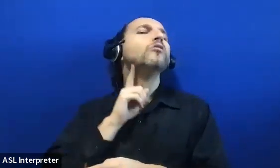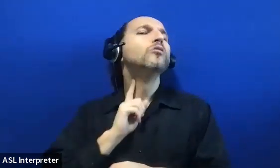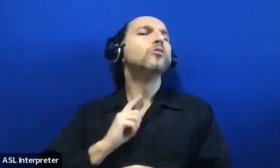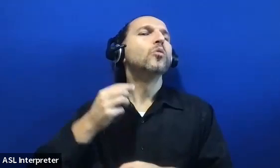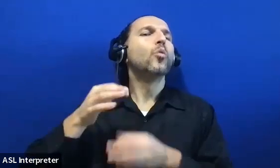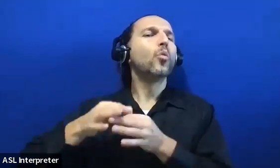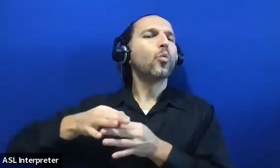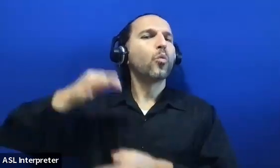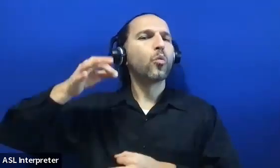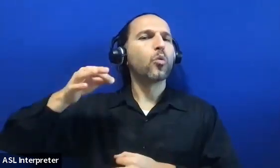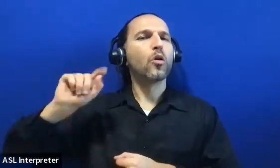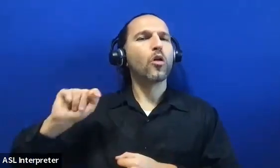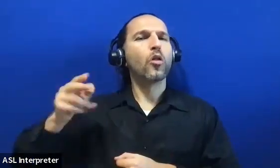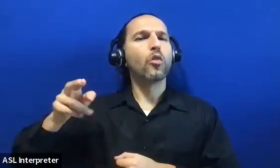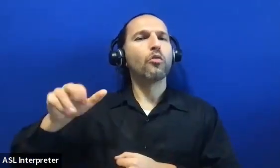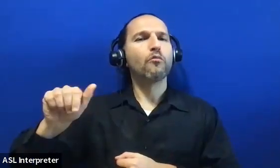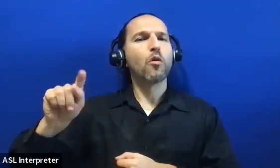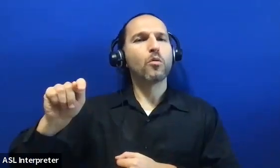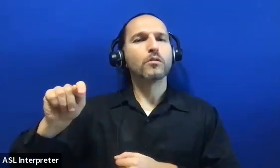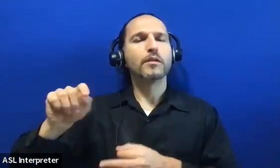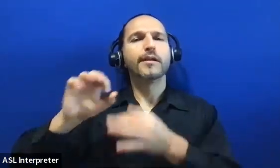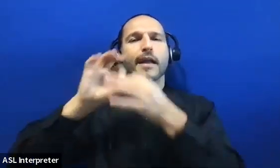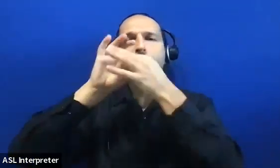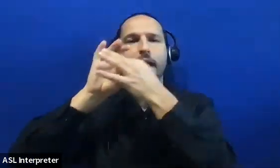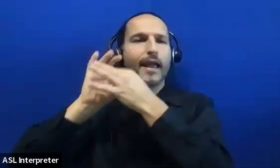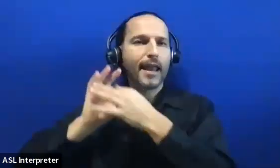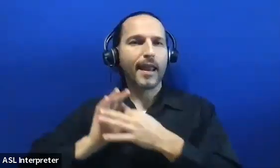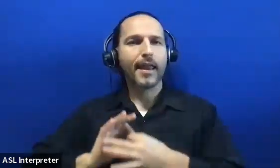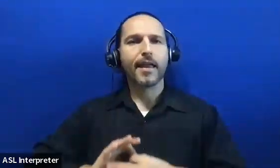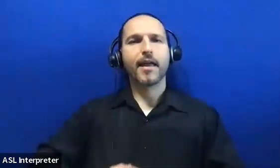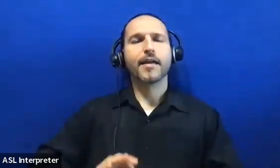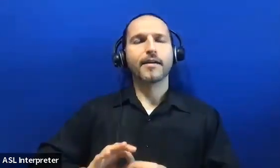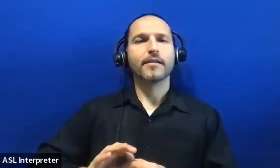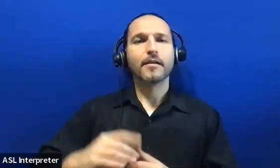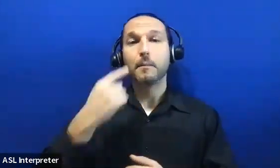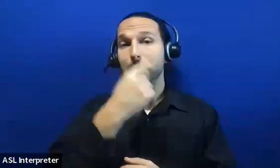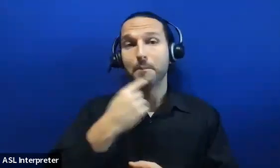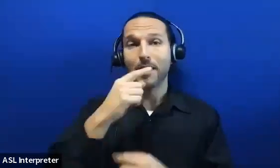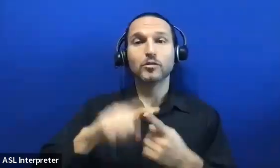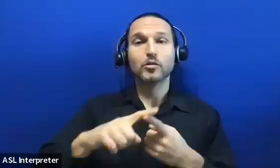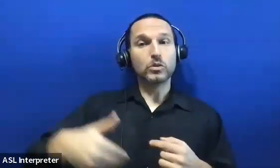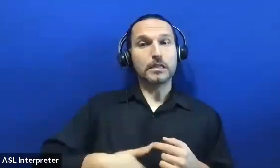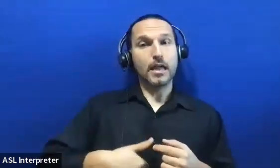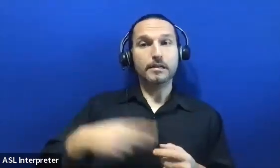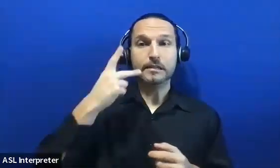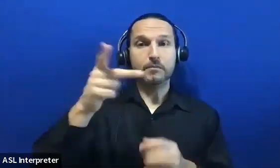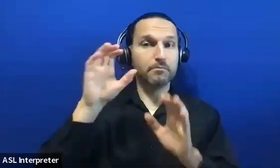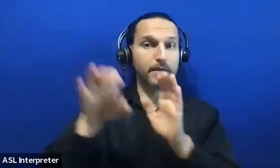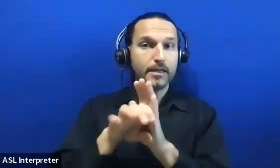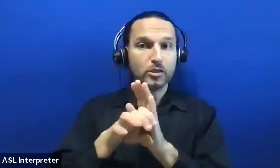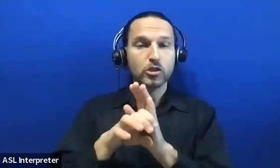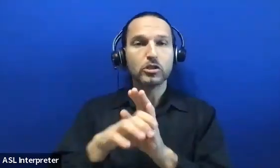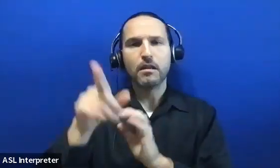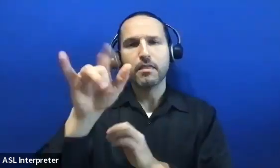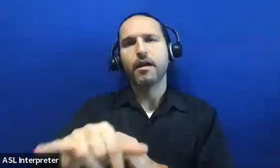mouth and the stomach. So in this video here, you see this bolus